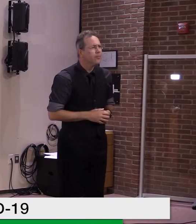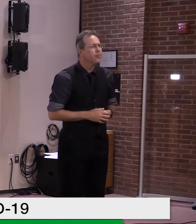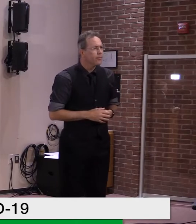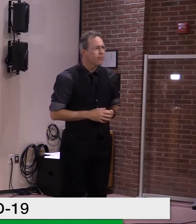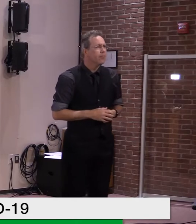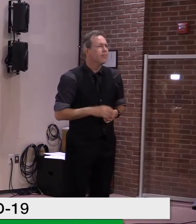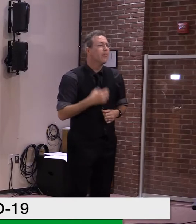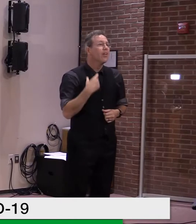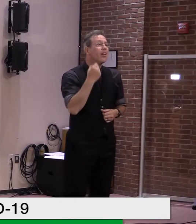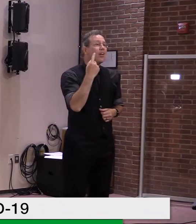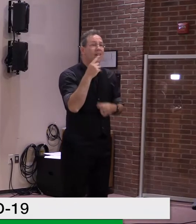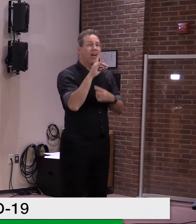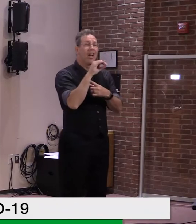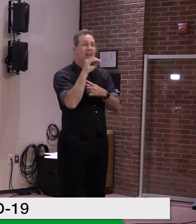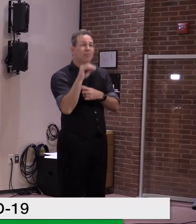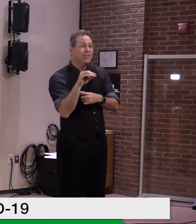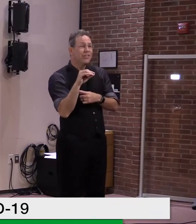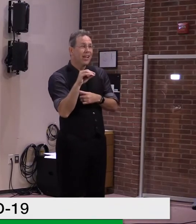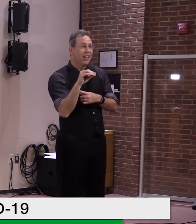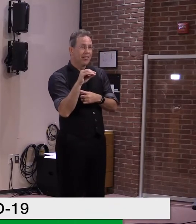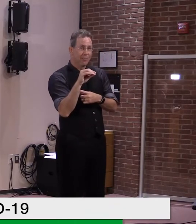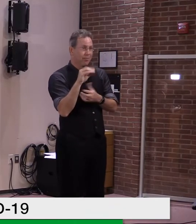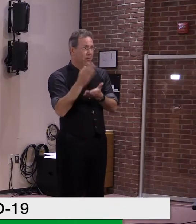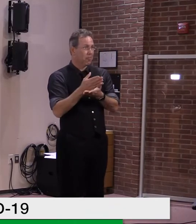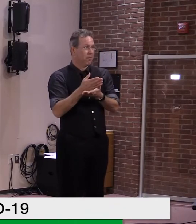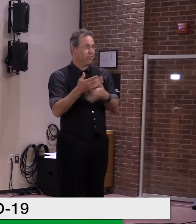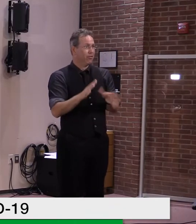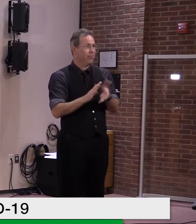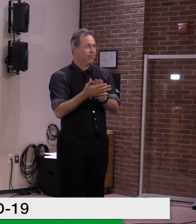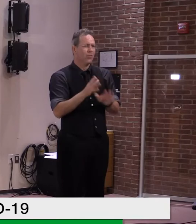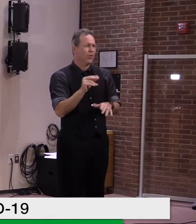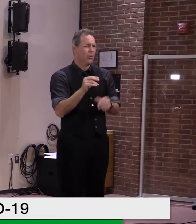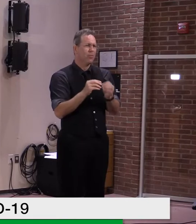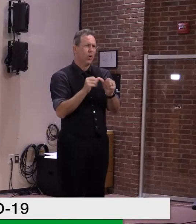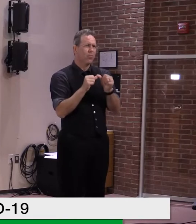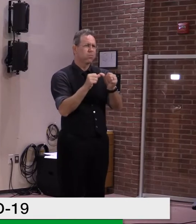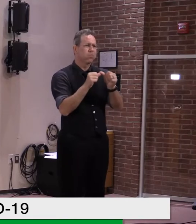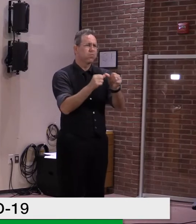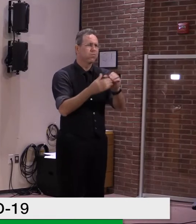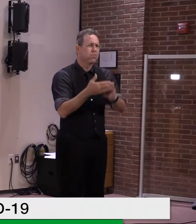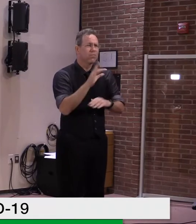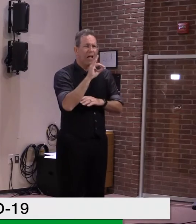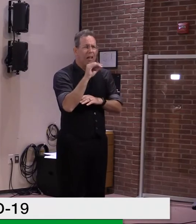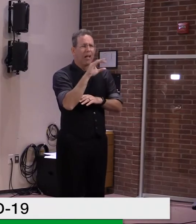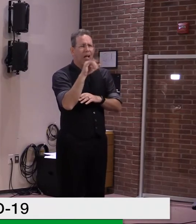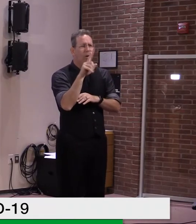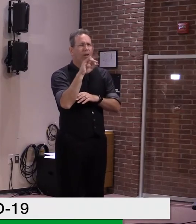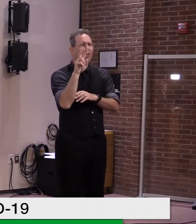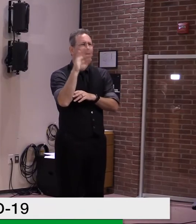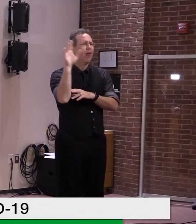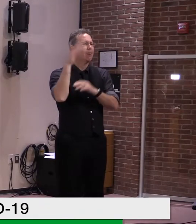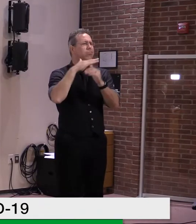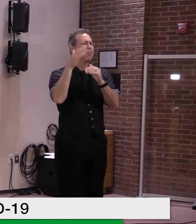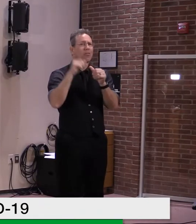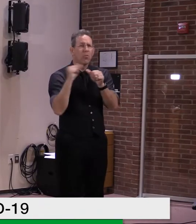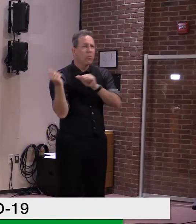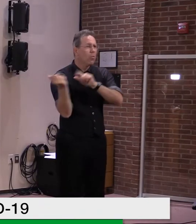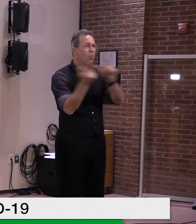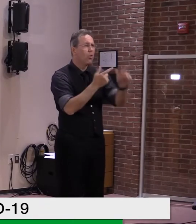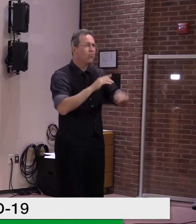we're not stopping there. We're keeping going over the next few weeks and months